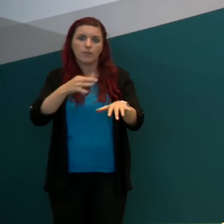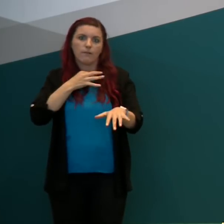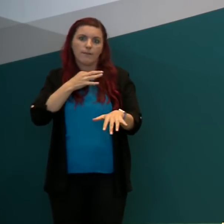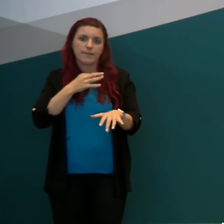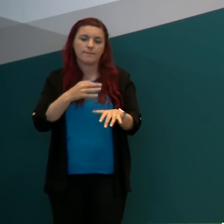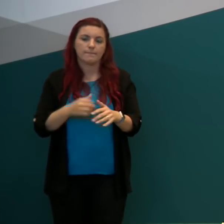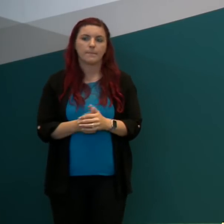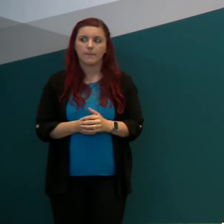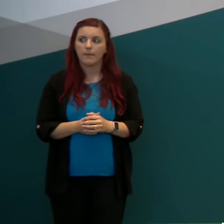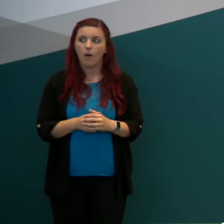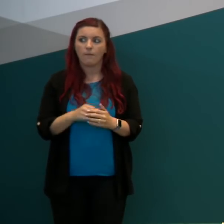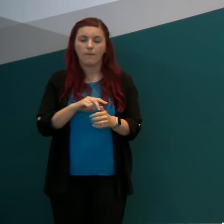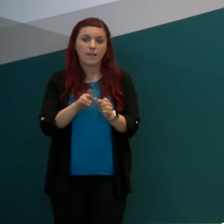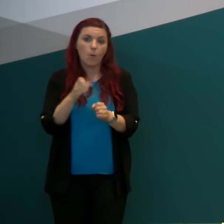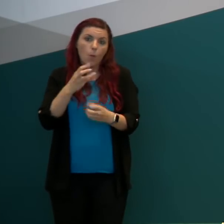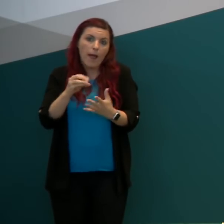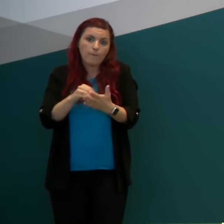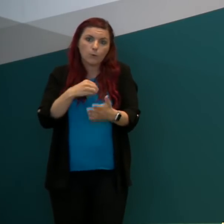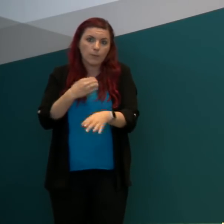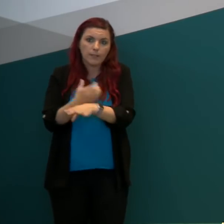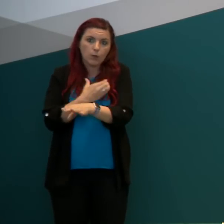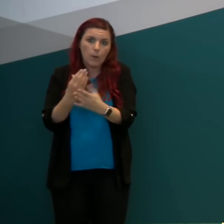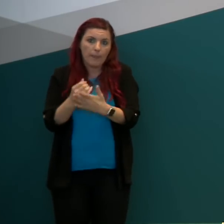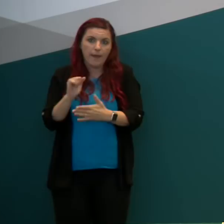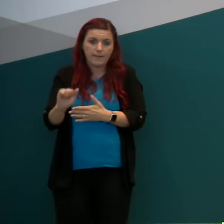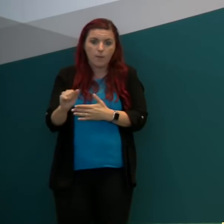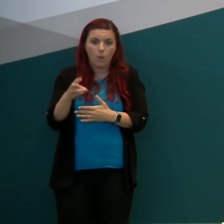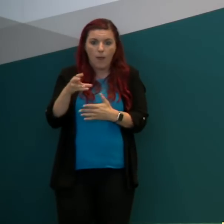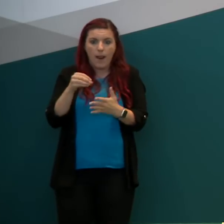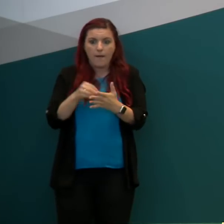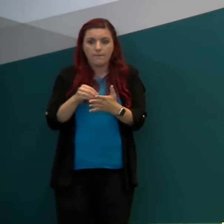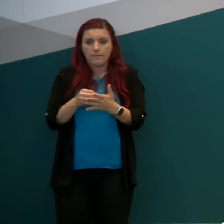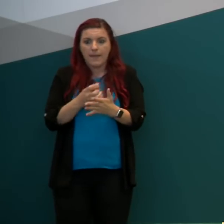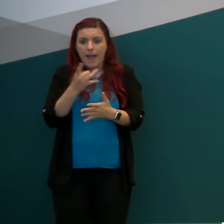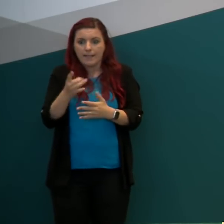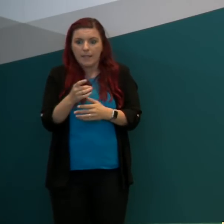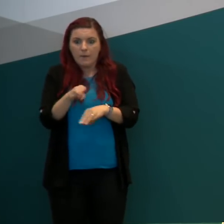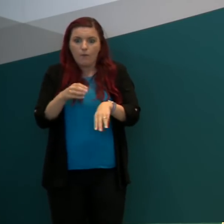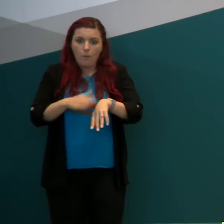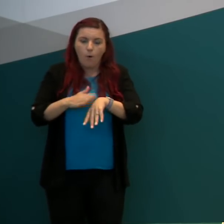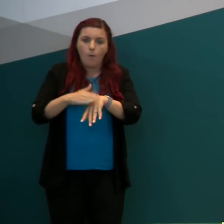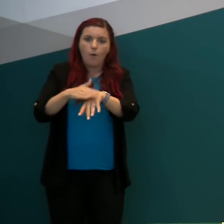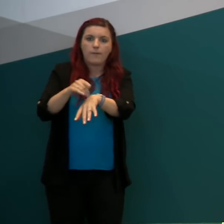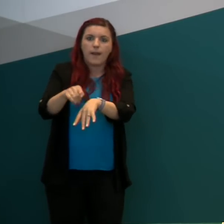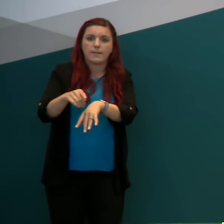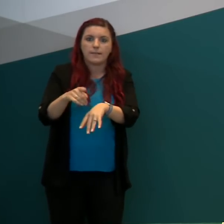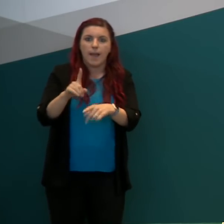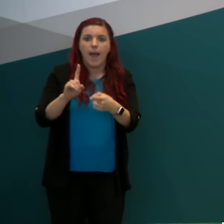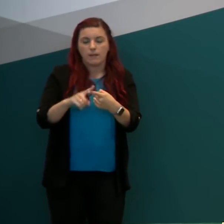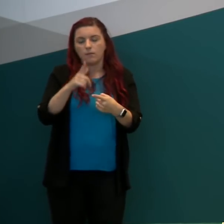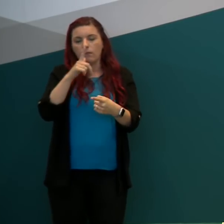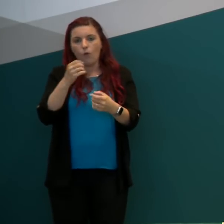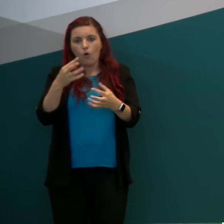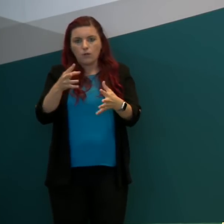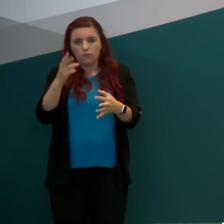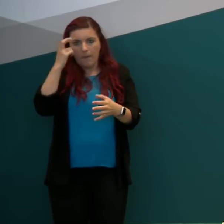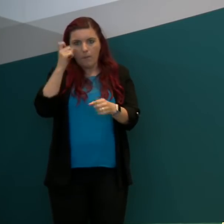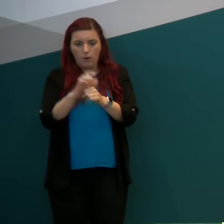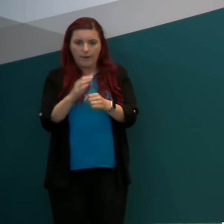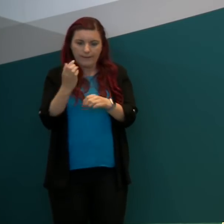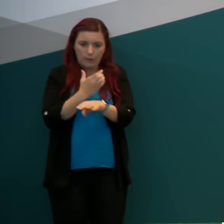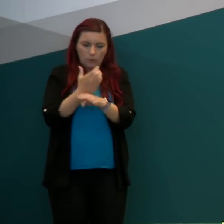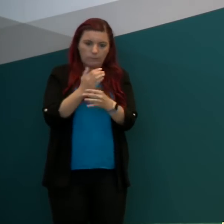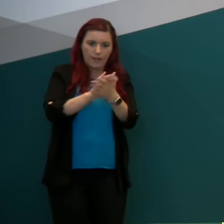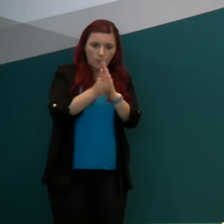while maintaining the high levels of compliance with the behaviours we've talked about around respiratory etiquette and hand washing and so